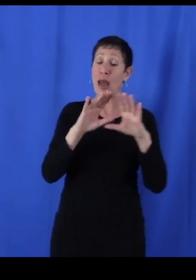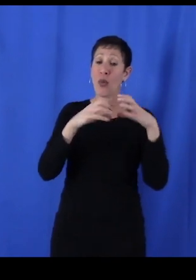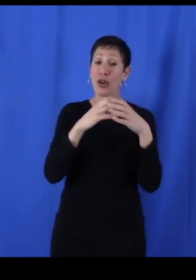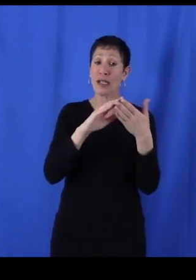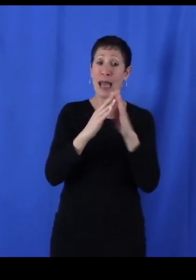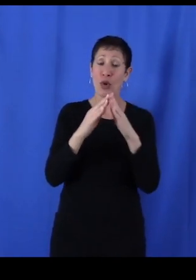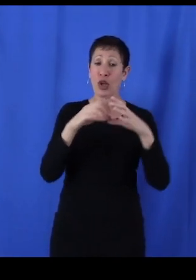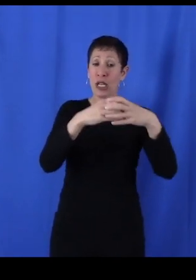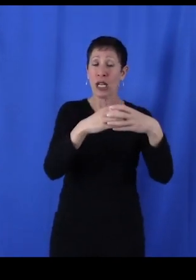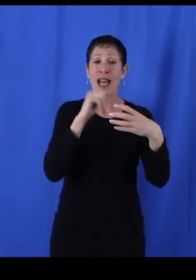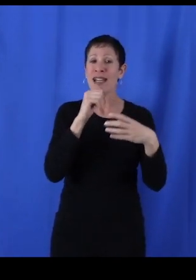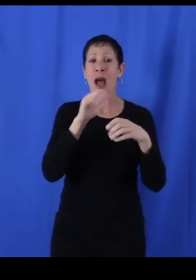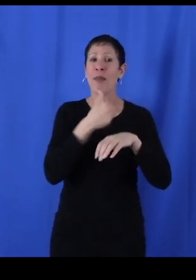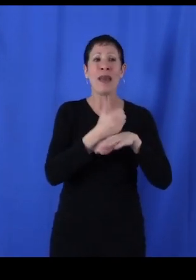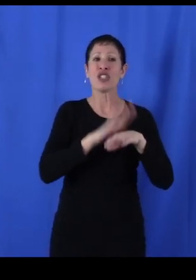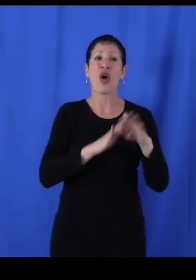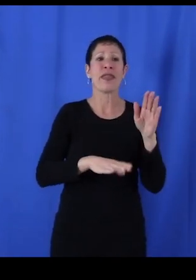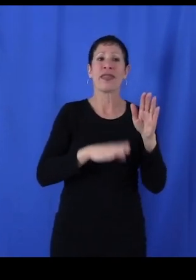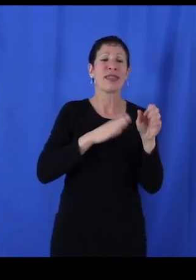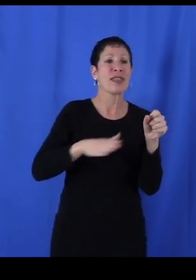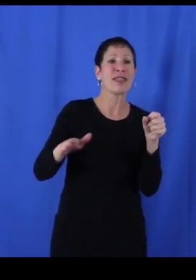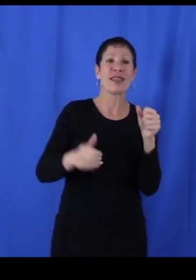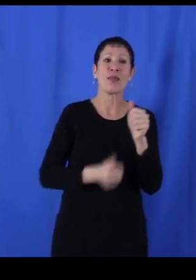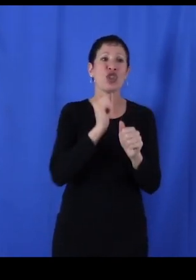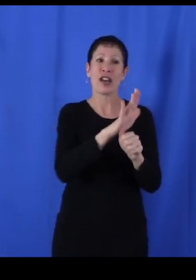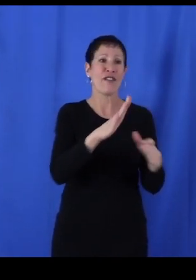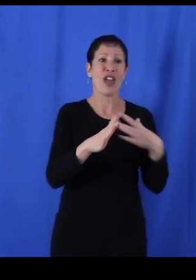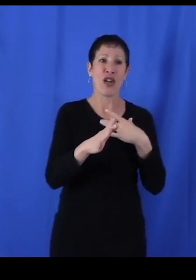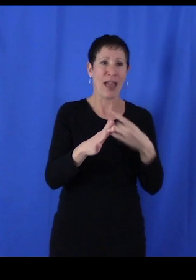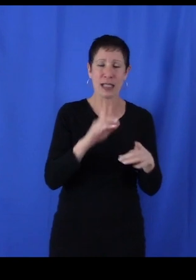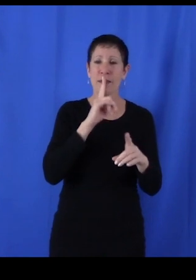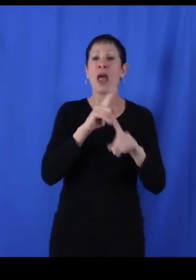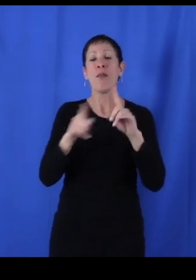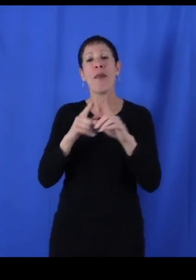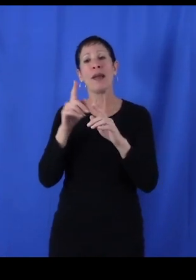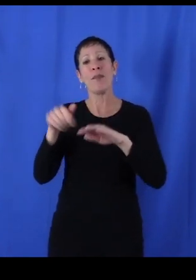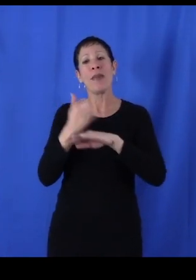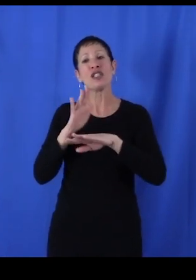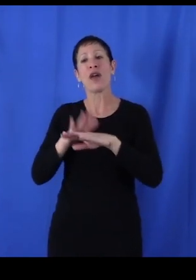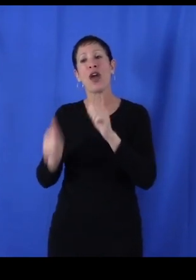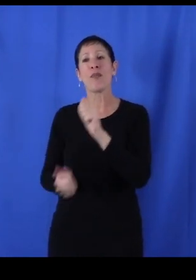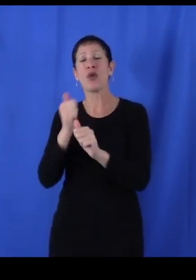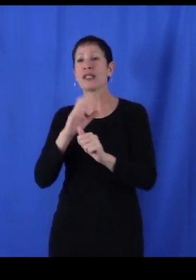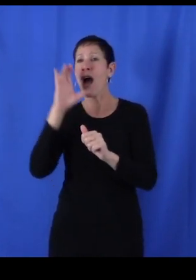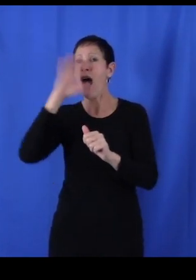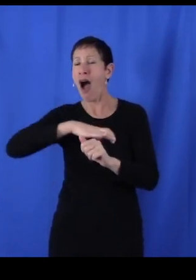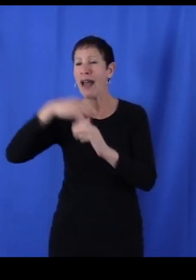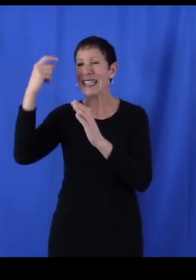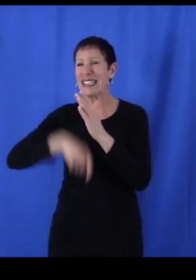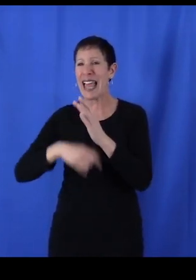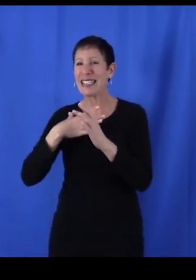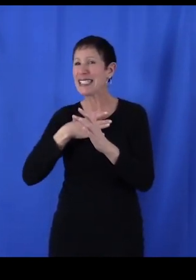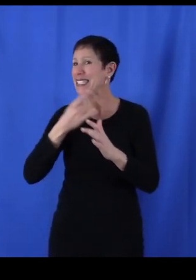likes, but on their most intense or odd likes or dislikes. So based on how